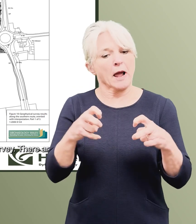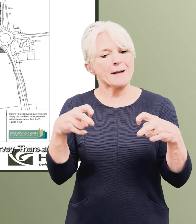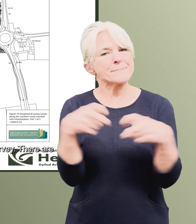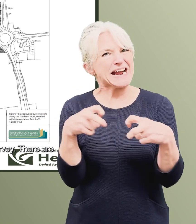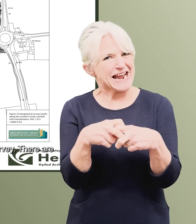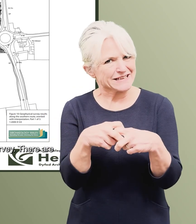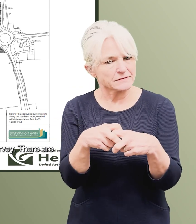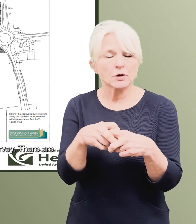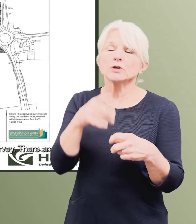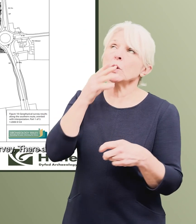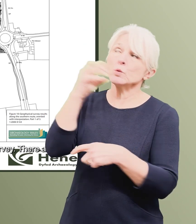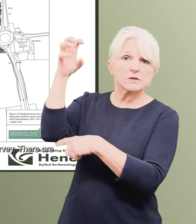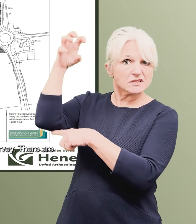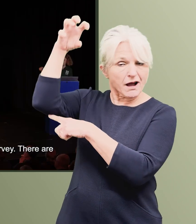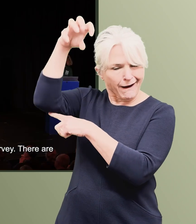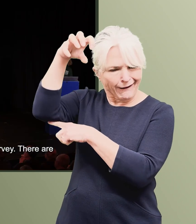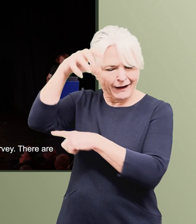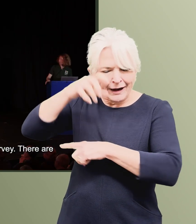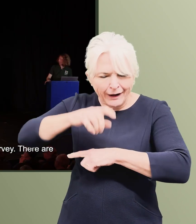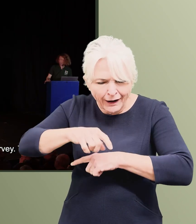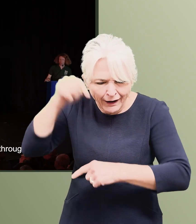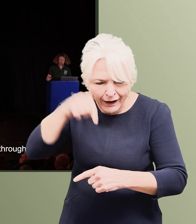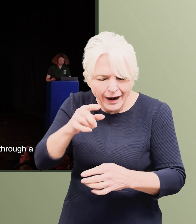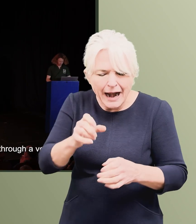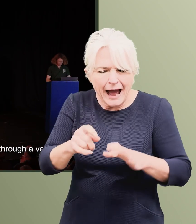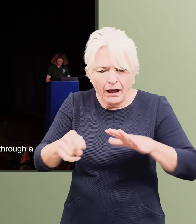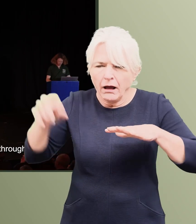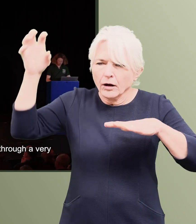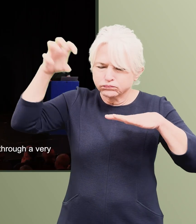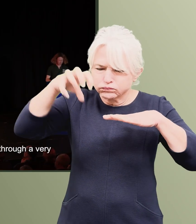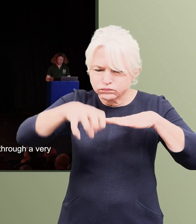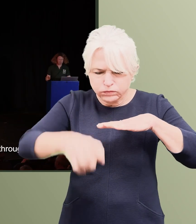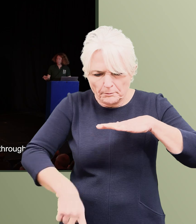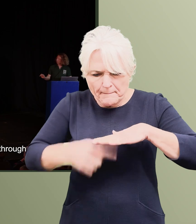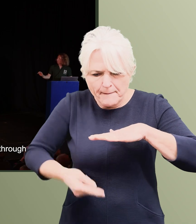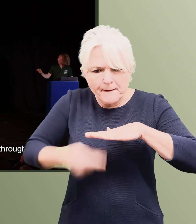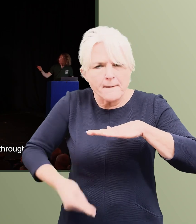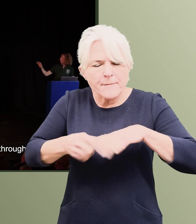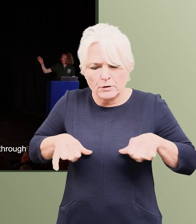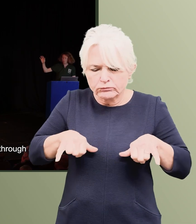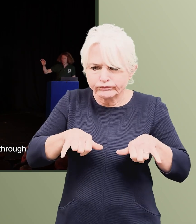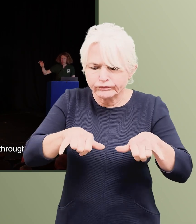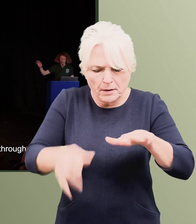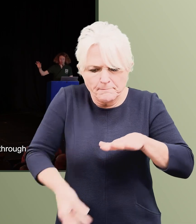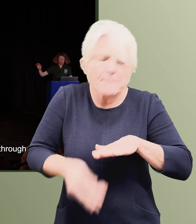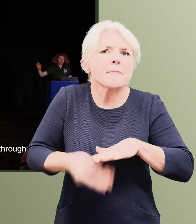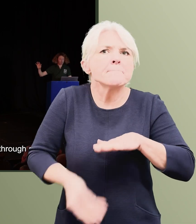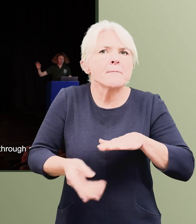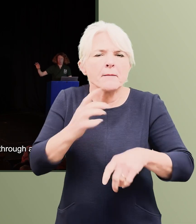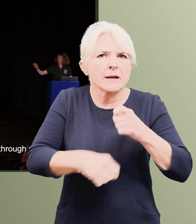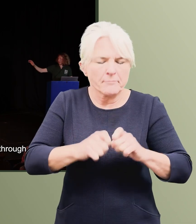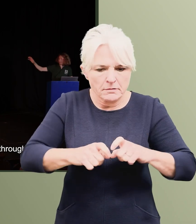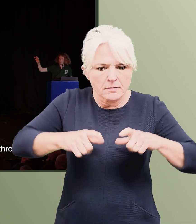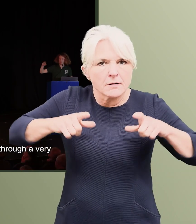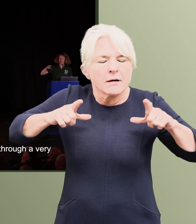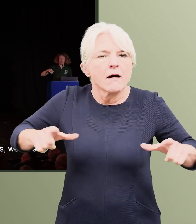it in your survey. And there are some archaeological features in there that I'll point out a bit later. We then go through a very